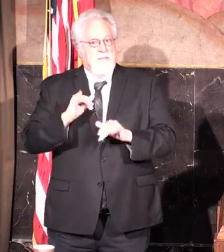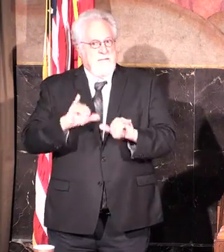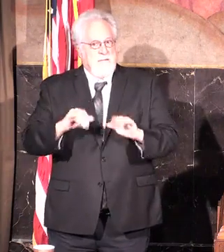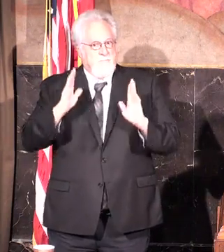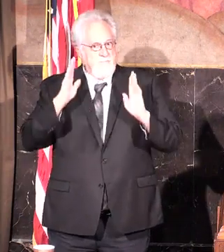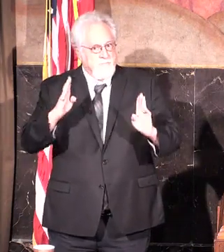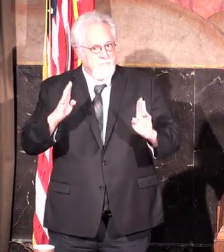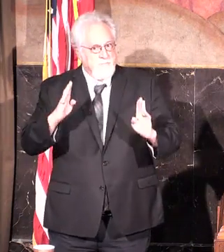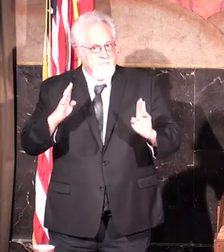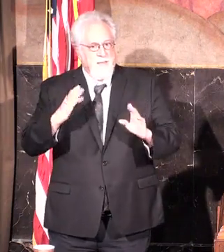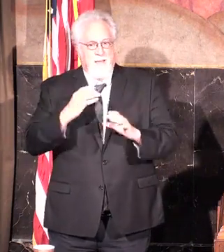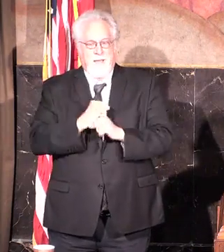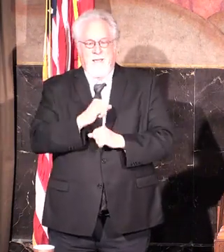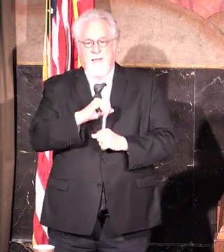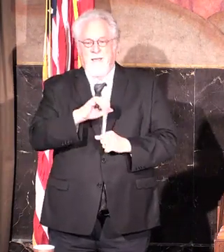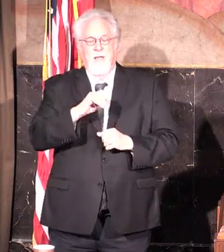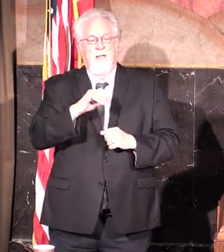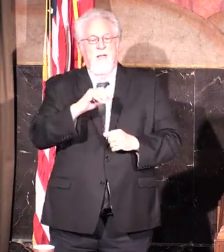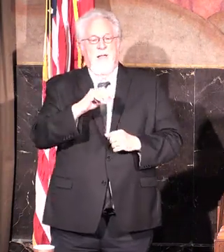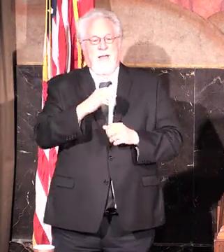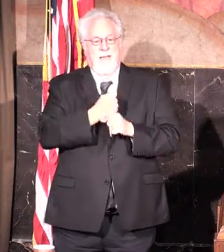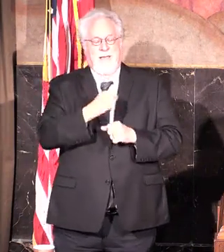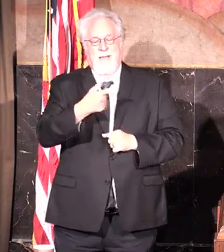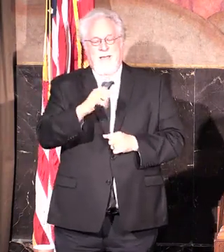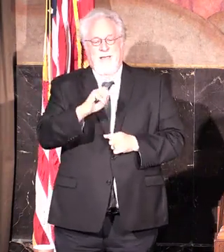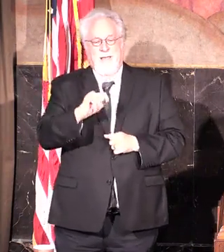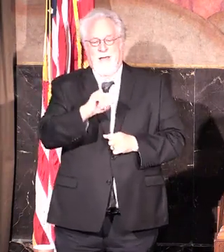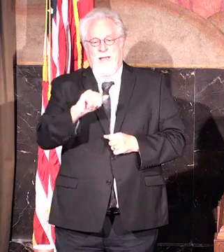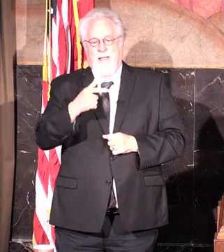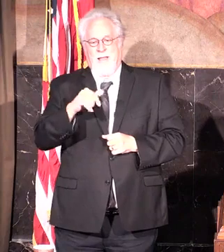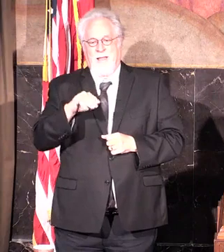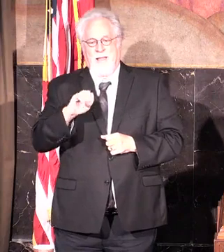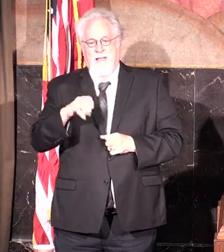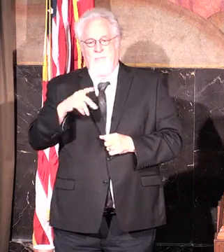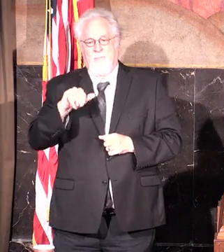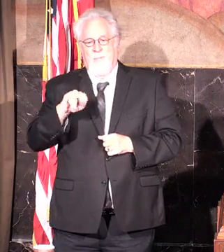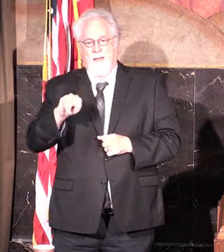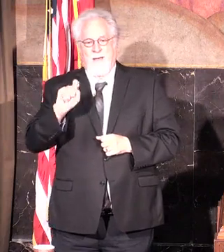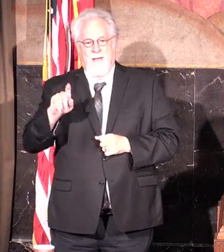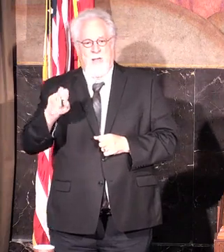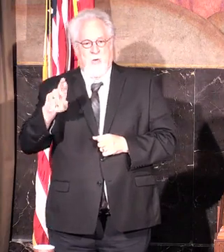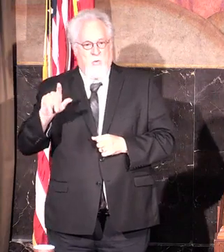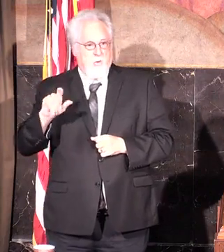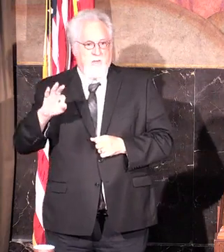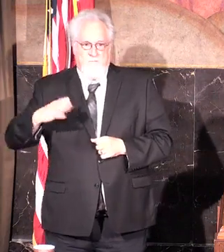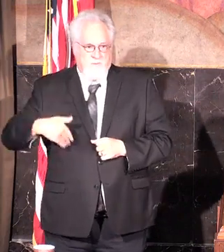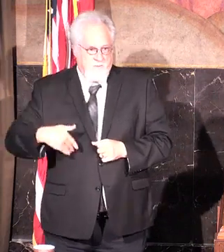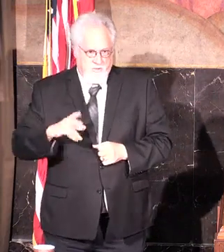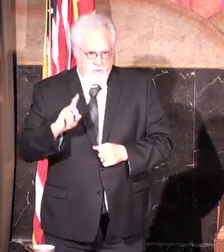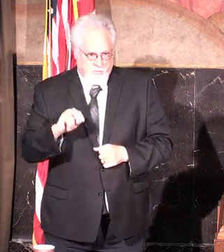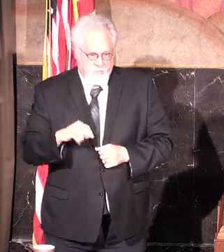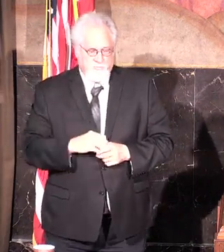aware, get a game plan, go to getagameplan.org if you haven't done so already.